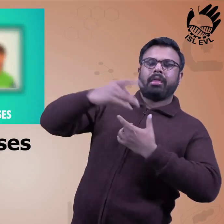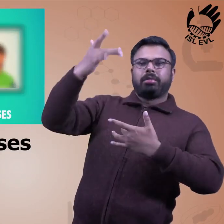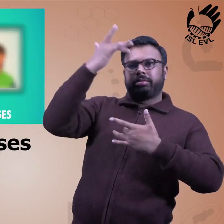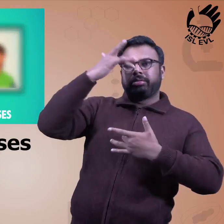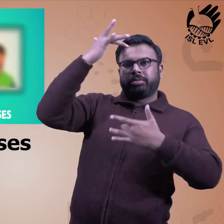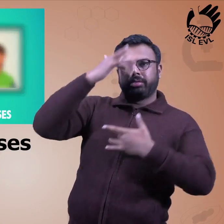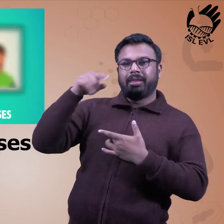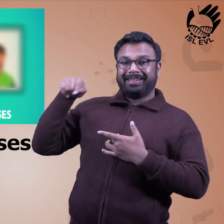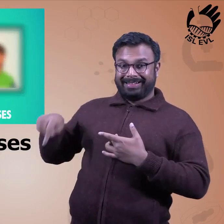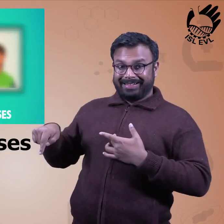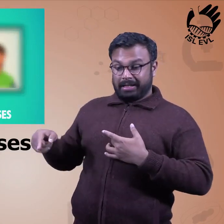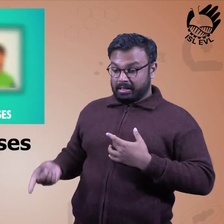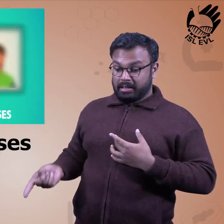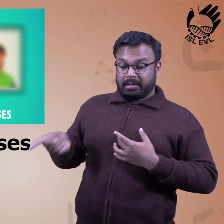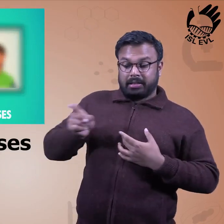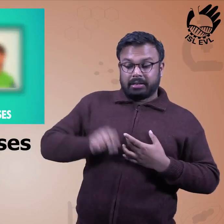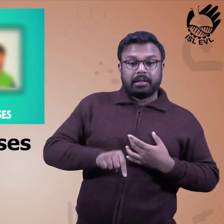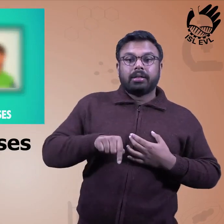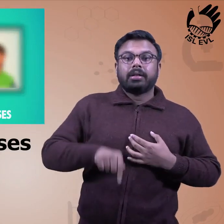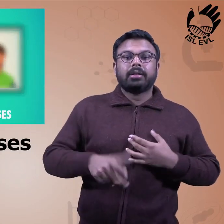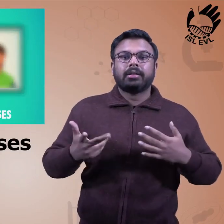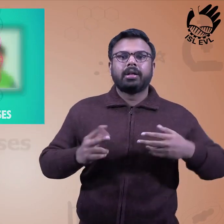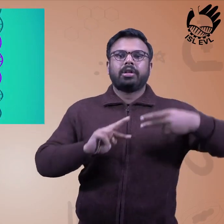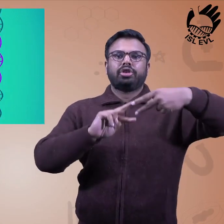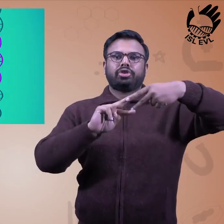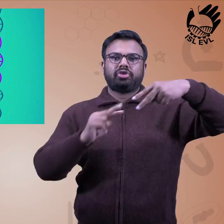inheritable genetic diseases.